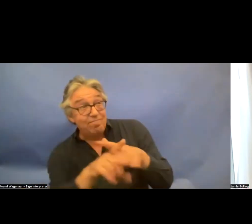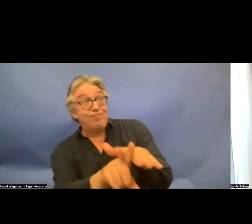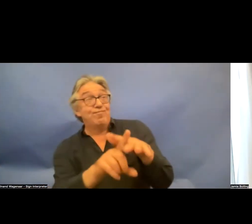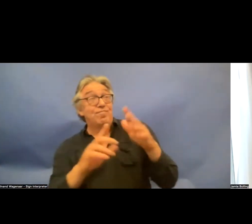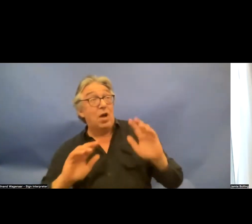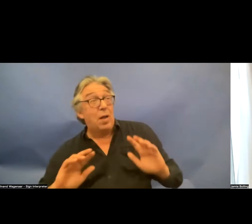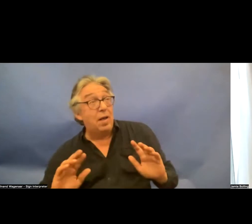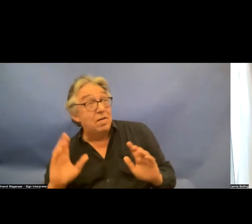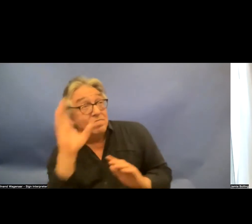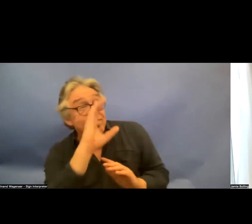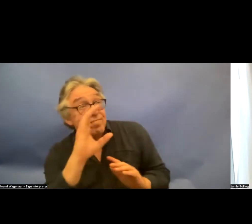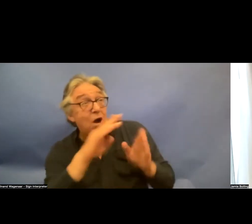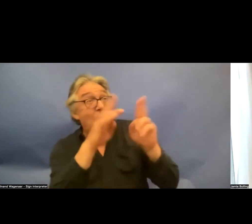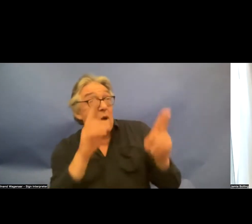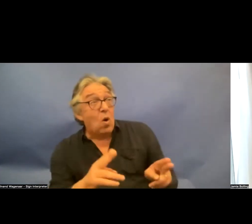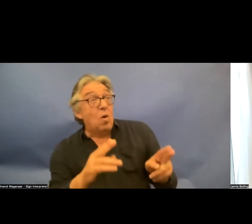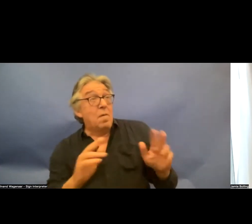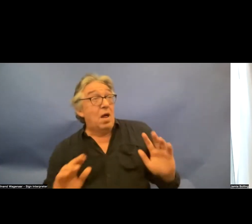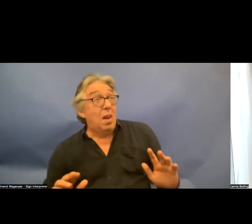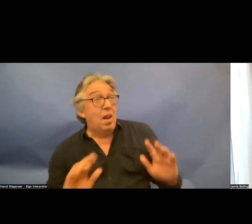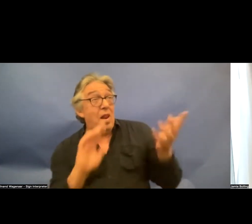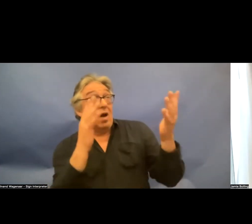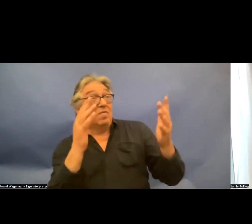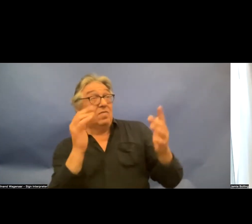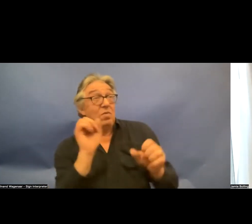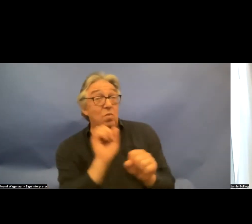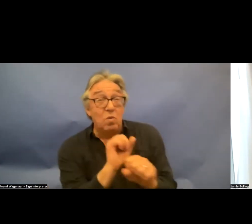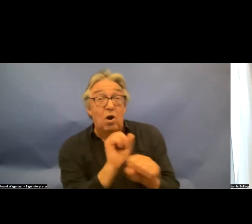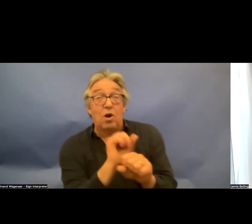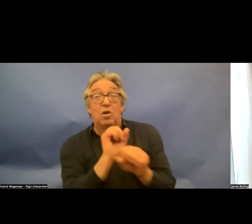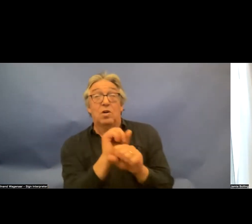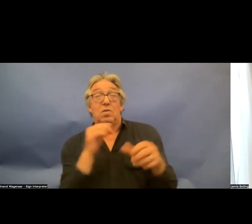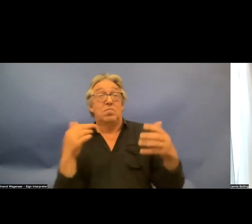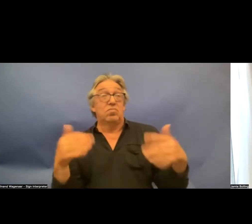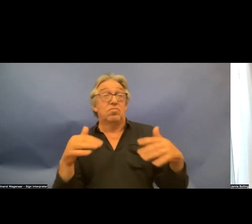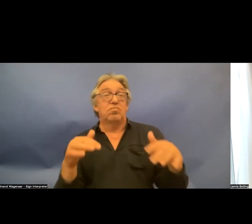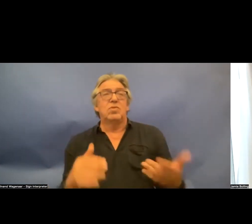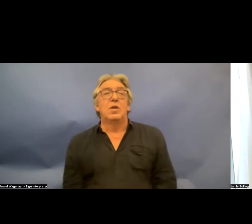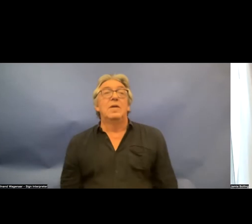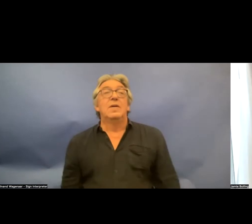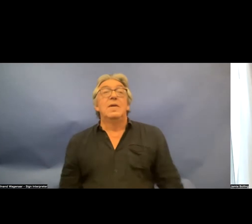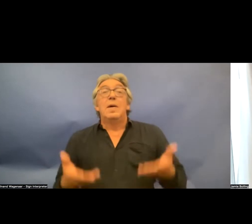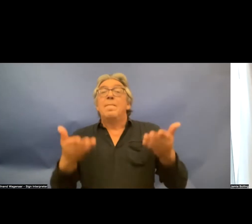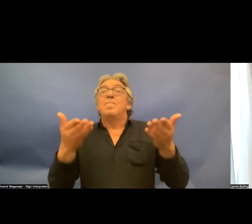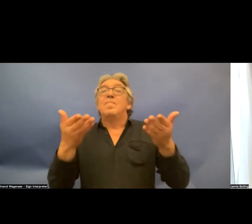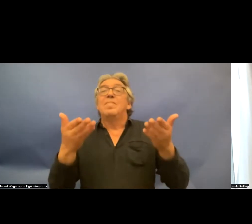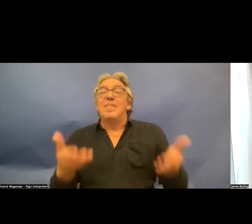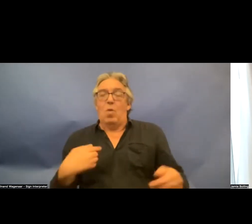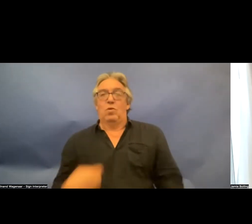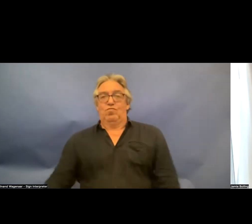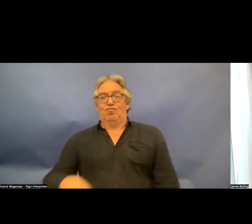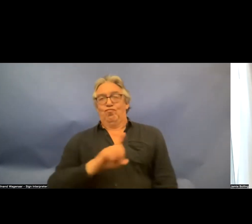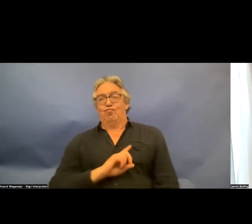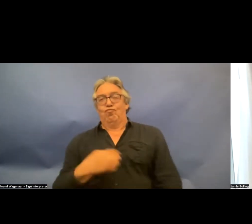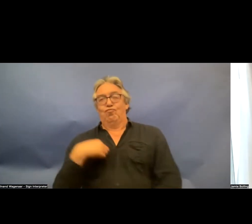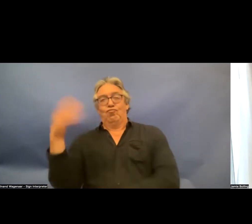Sweden closed the larger institutions back in January 2000. And this was a political decision. It